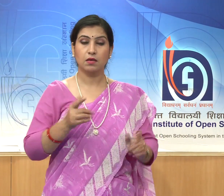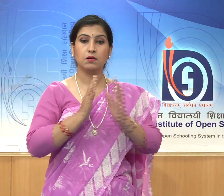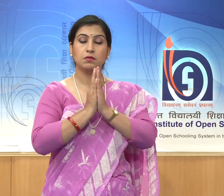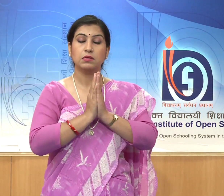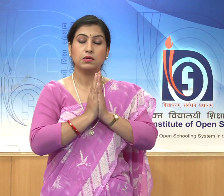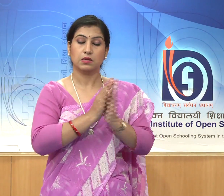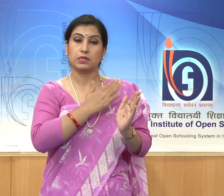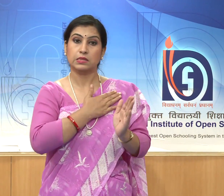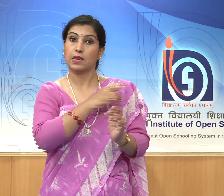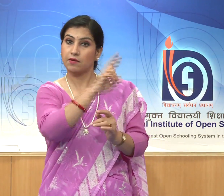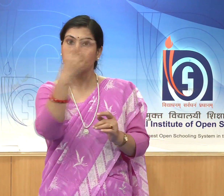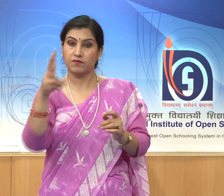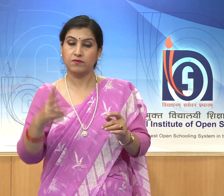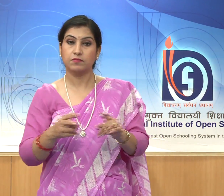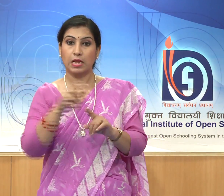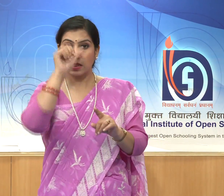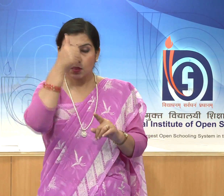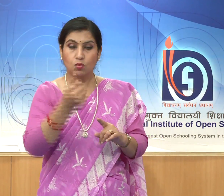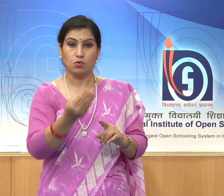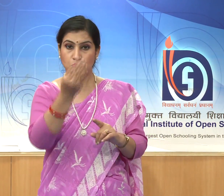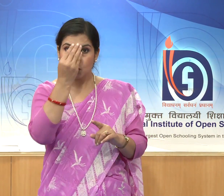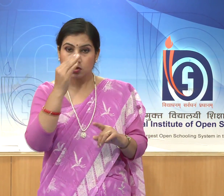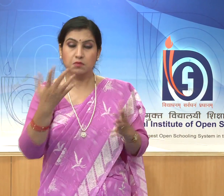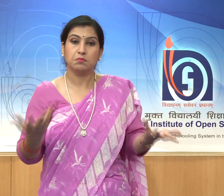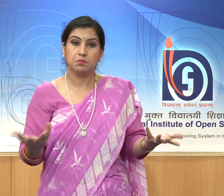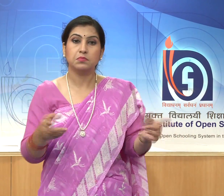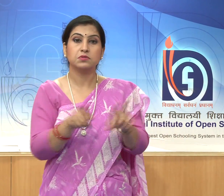religious sects like Hindus,